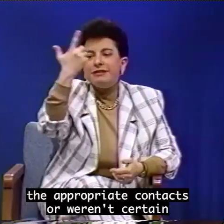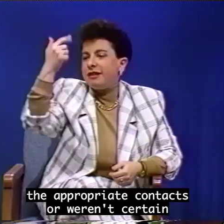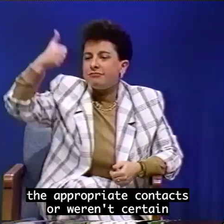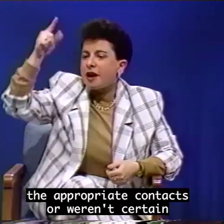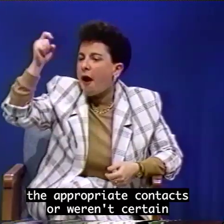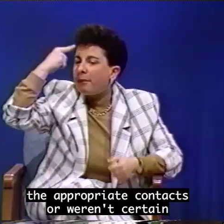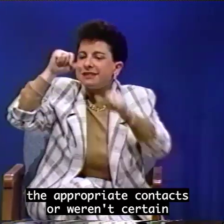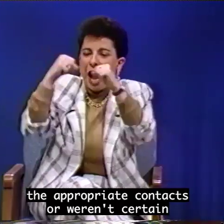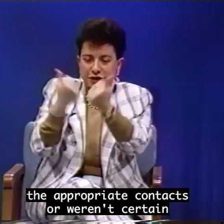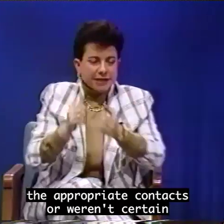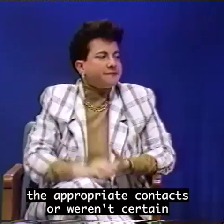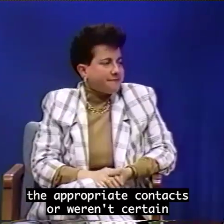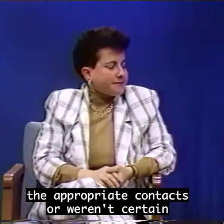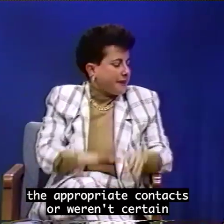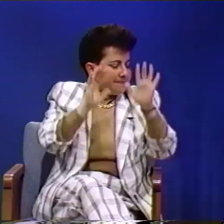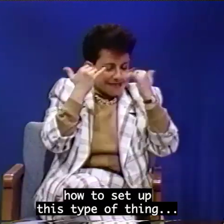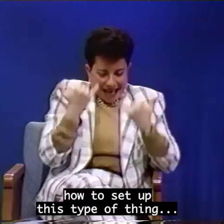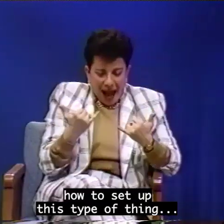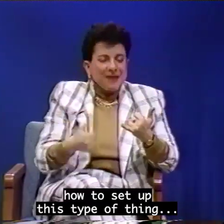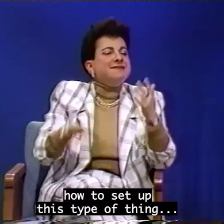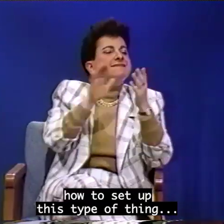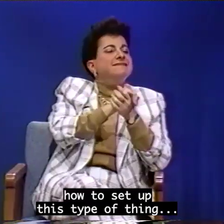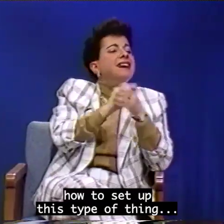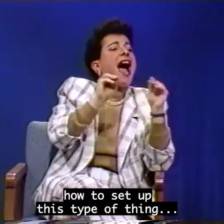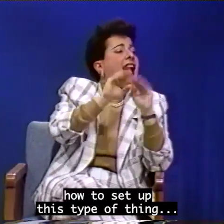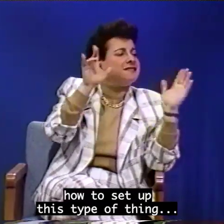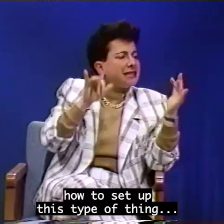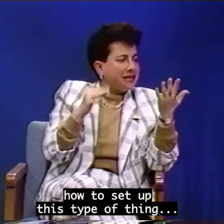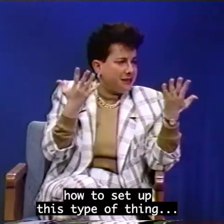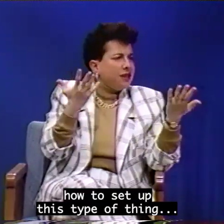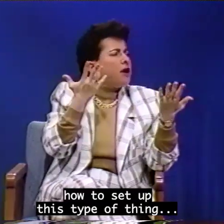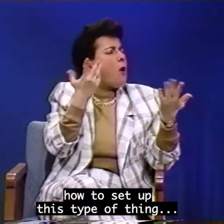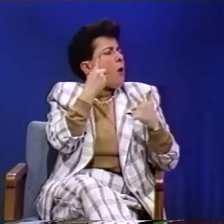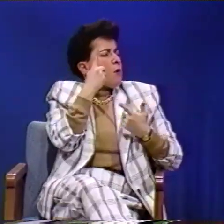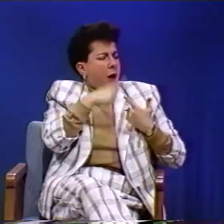appropriate contacts or weren't certain how to set up this type of thing.